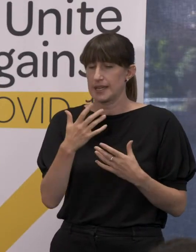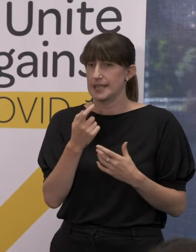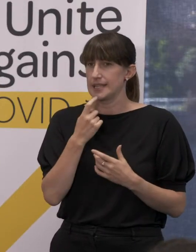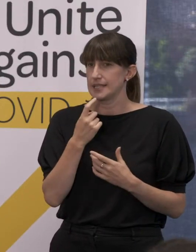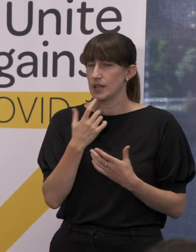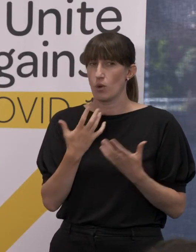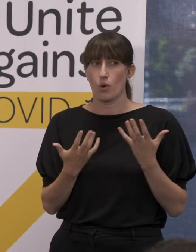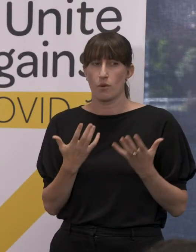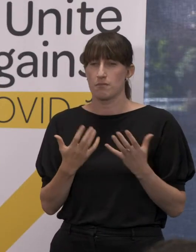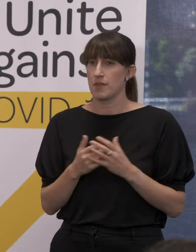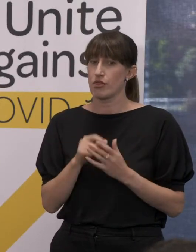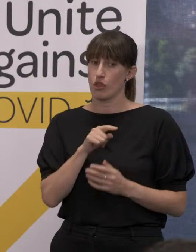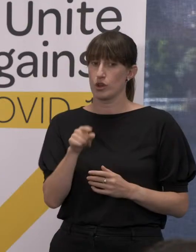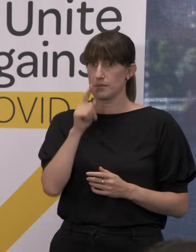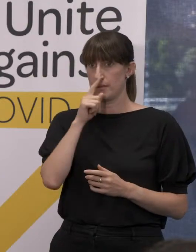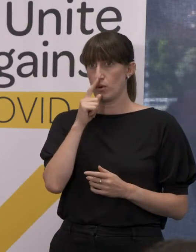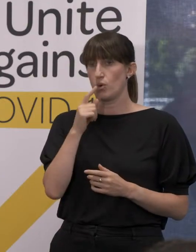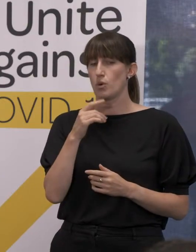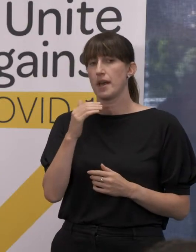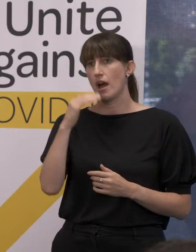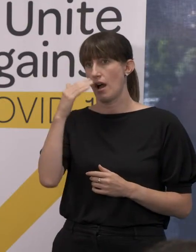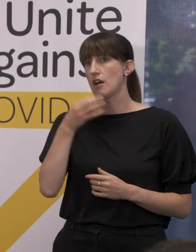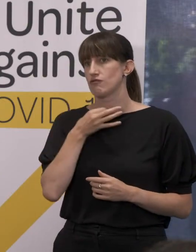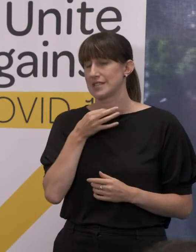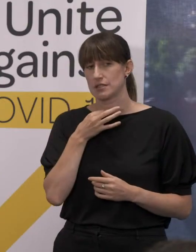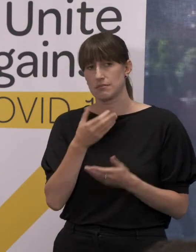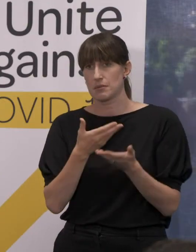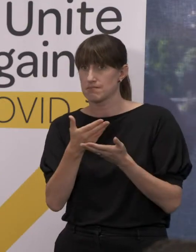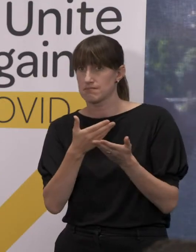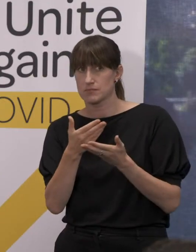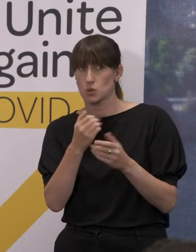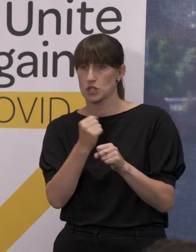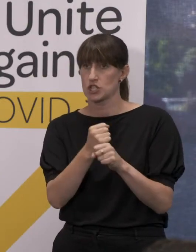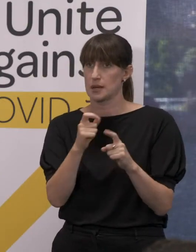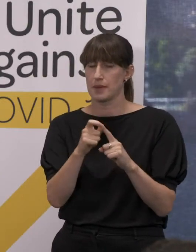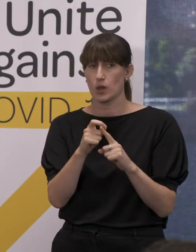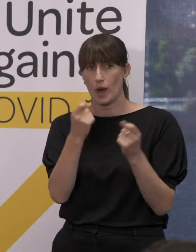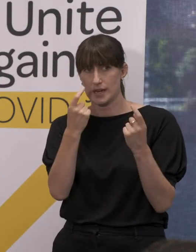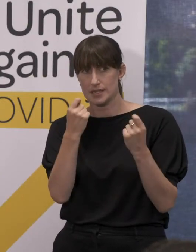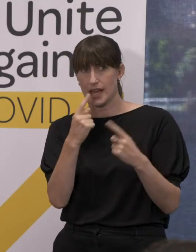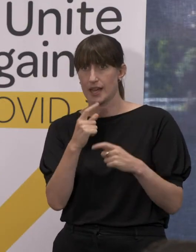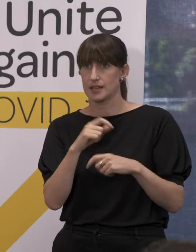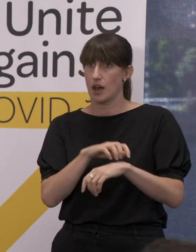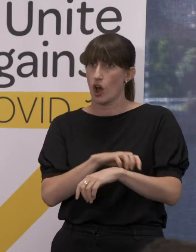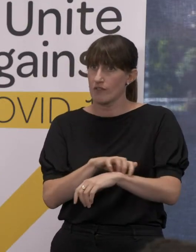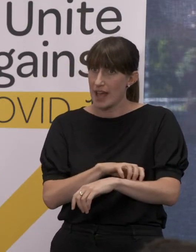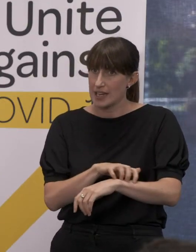I imagine those people would be having a conversation with their GP or someone who understands their allergies to